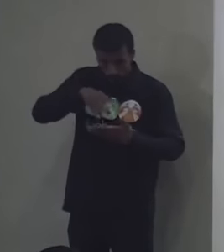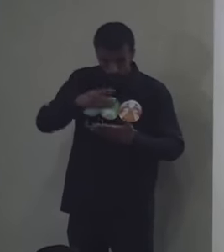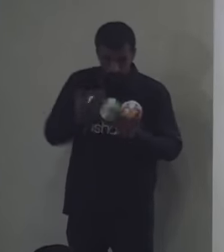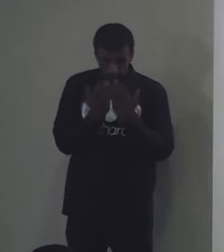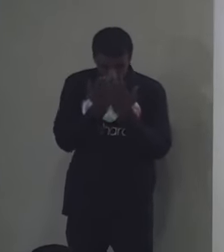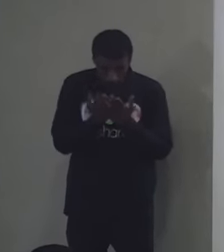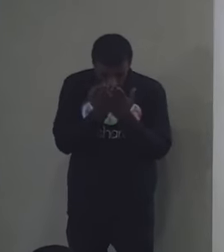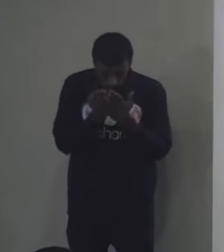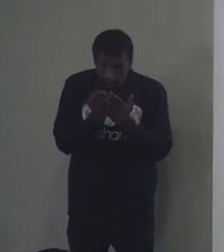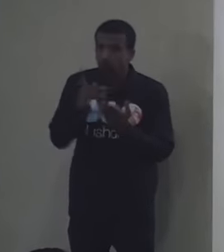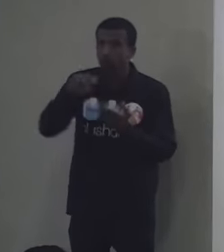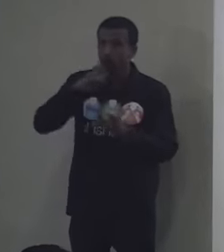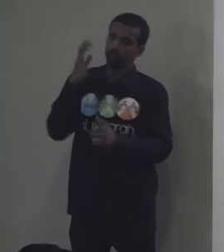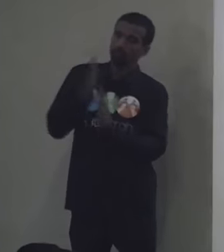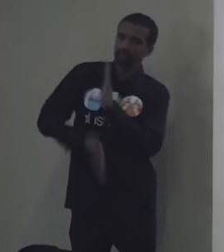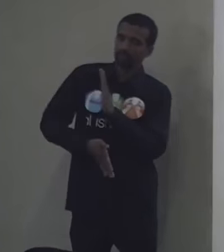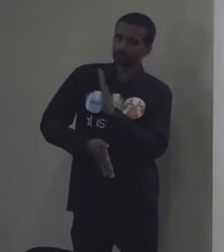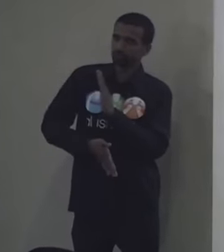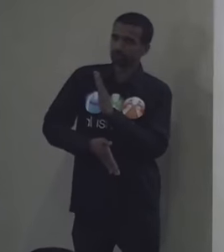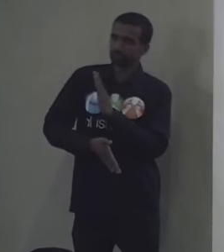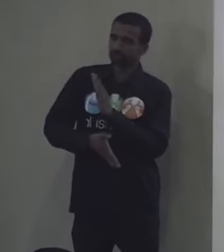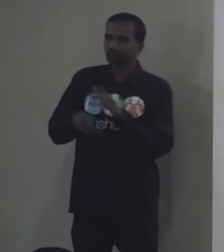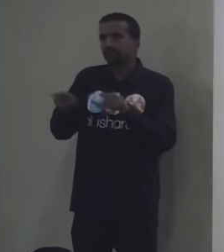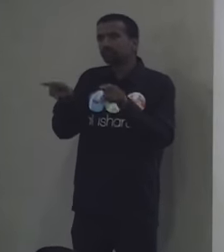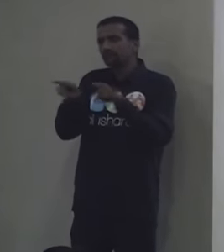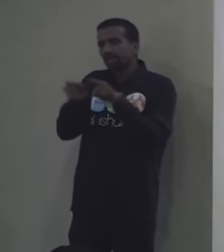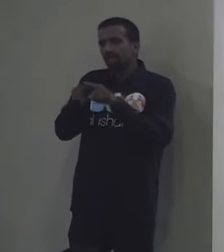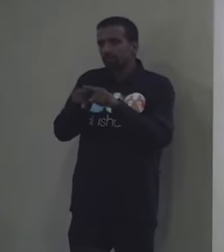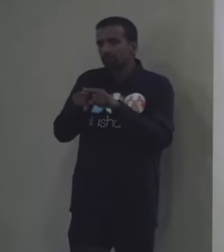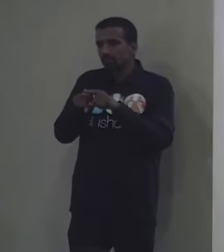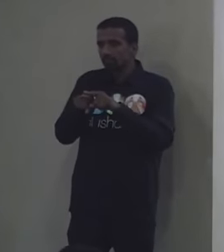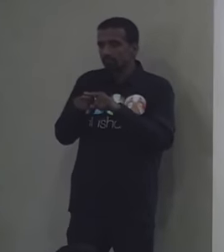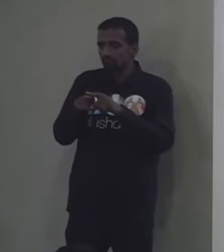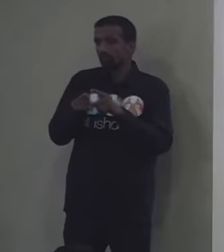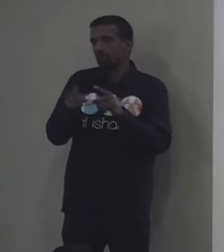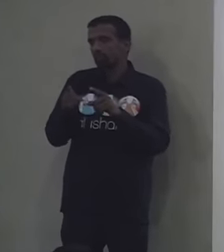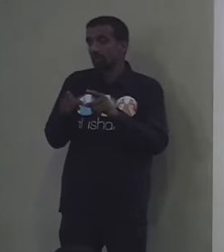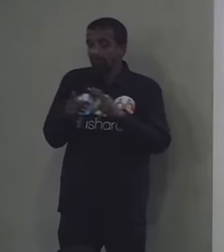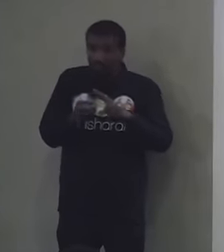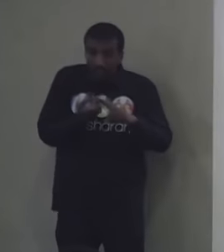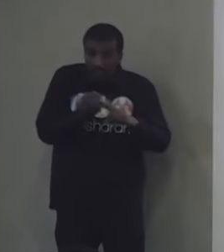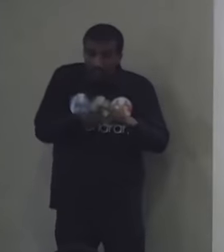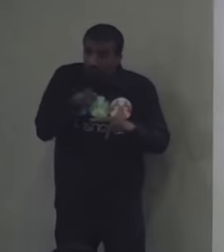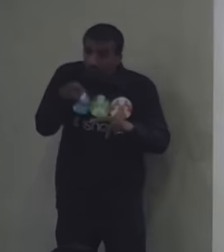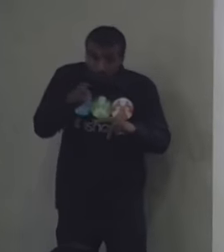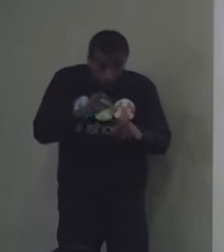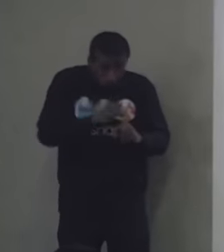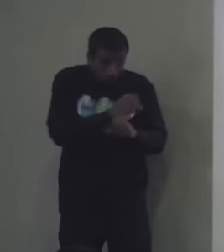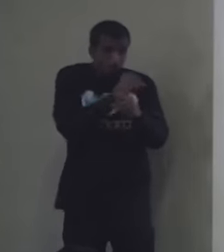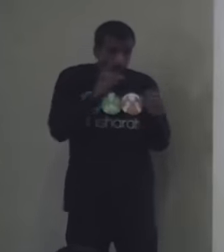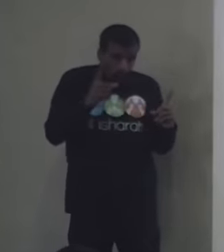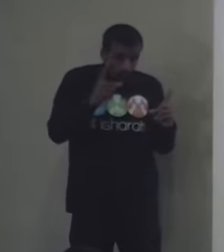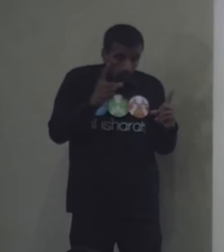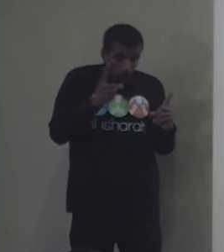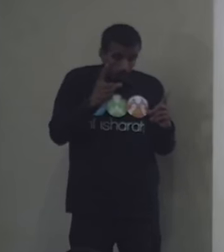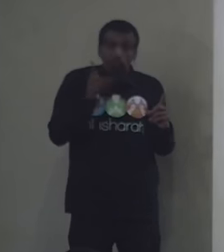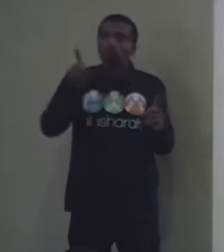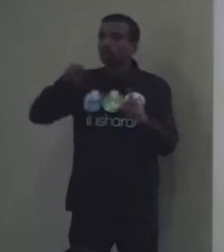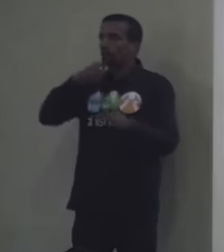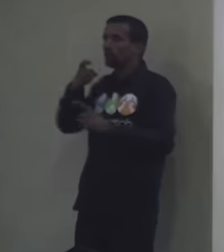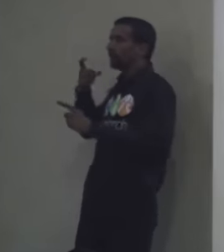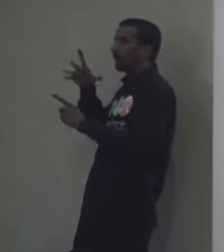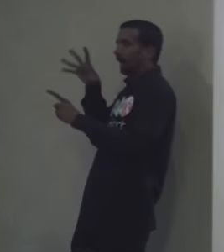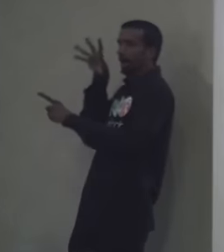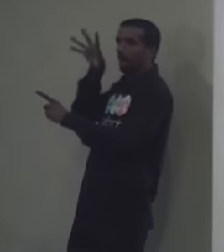part, there's a would have part. So give you an example, had you woken up early, you wouldn't have missed the flight,